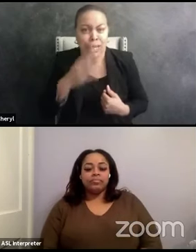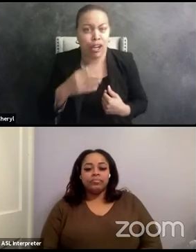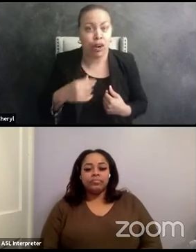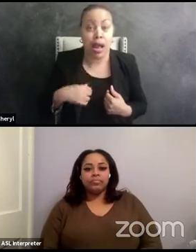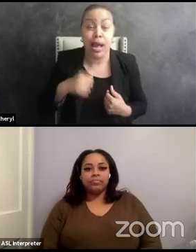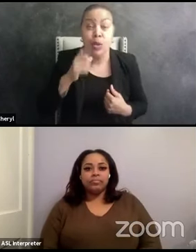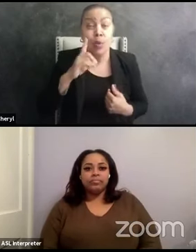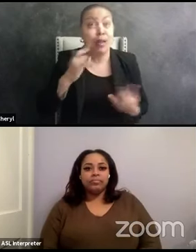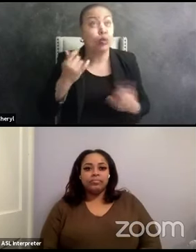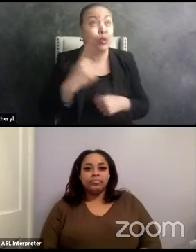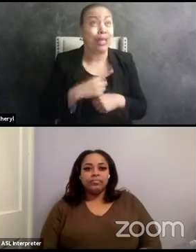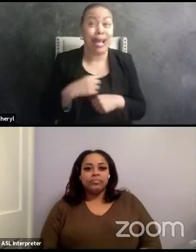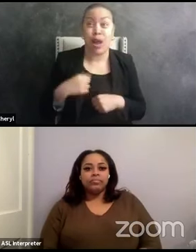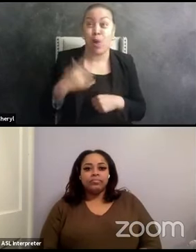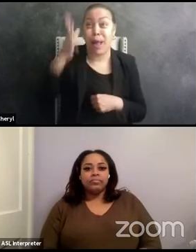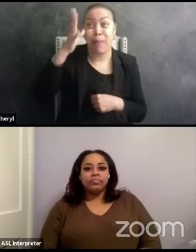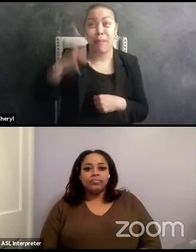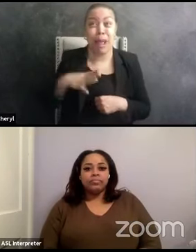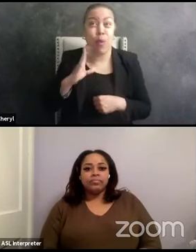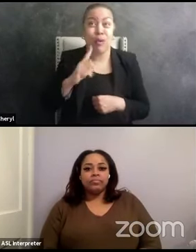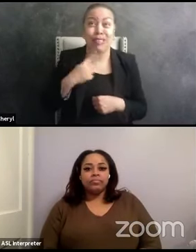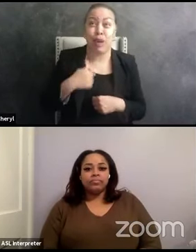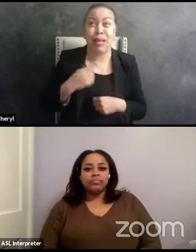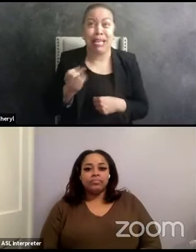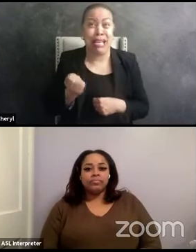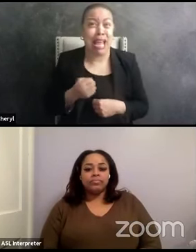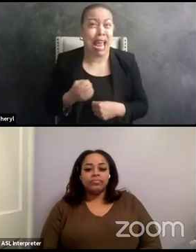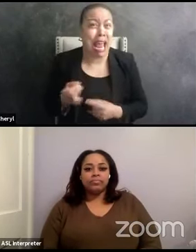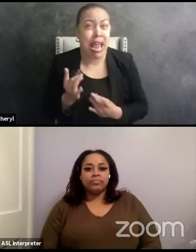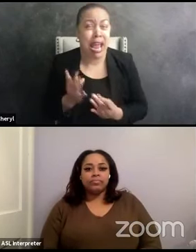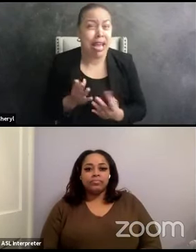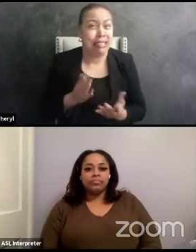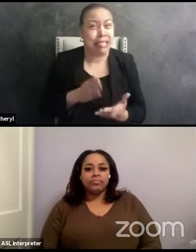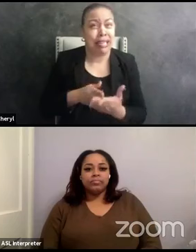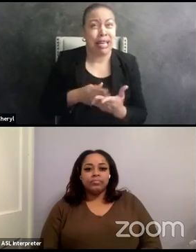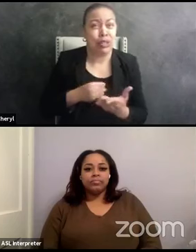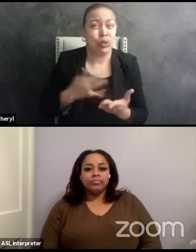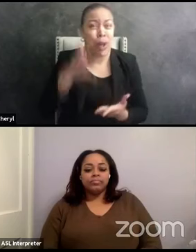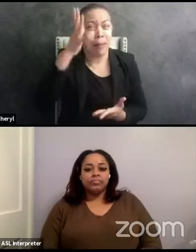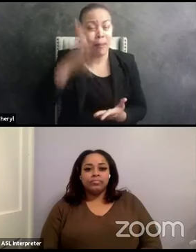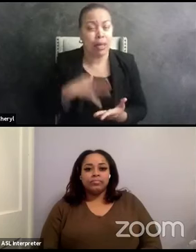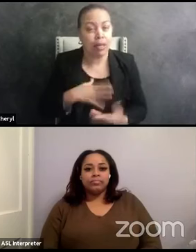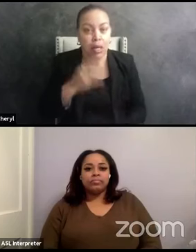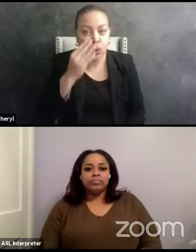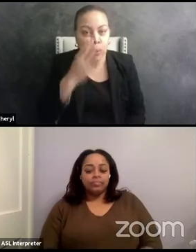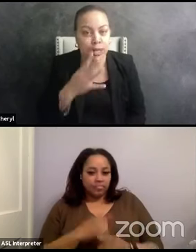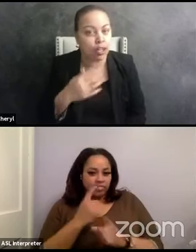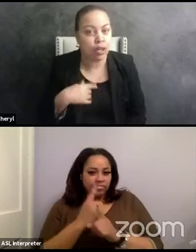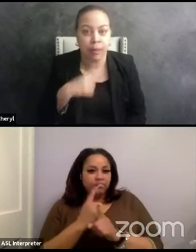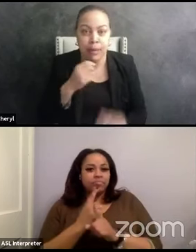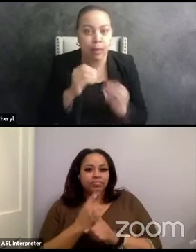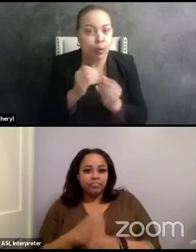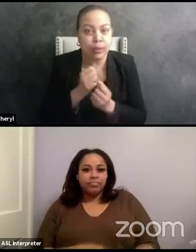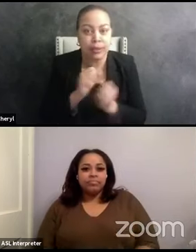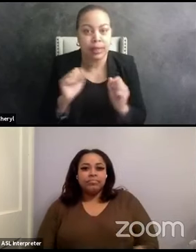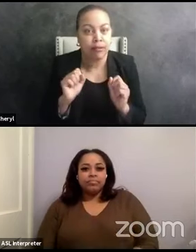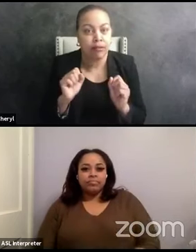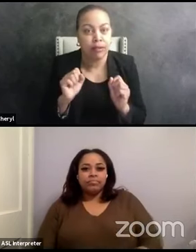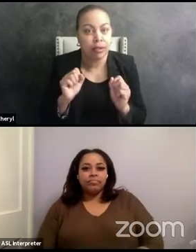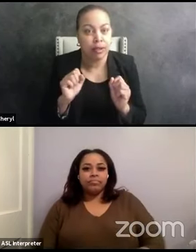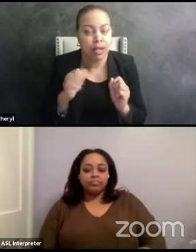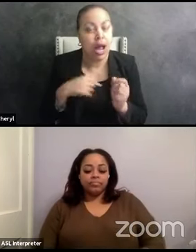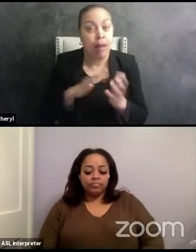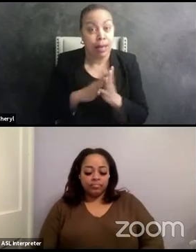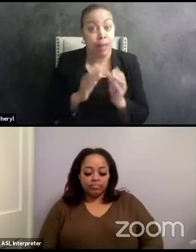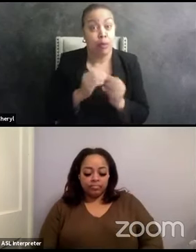tells me that he hates white men. I don't care. I don't care. That doesn't make me safer in the world. Right. What makes me safer in the world is you saying, I